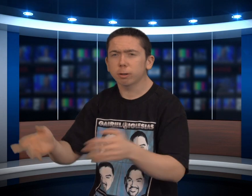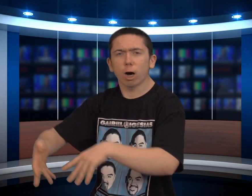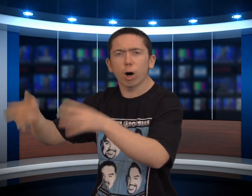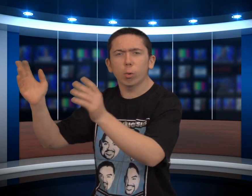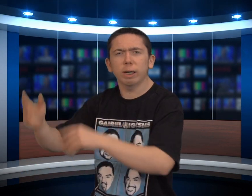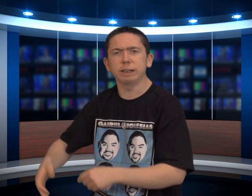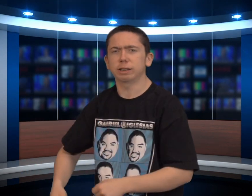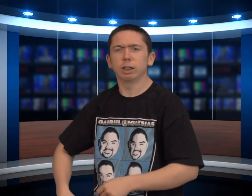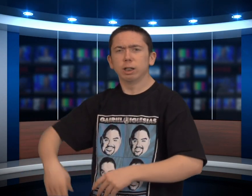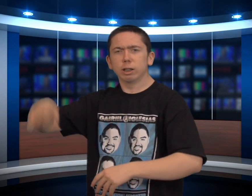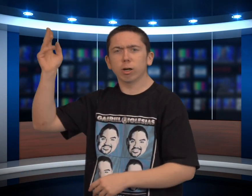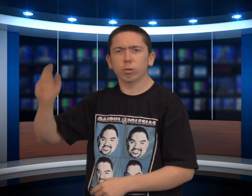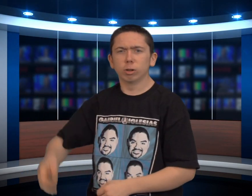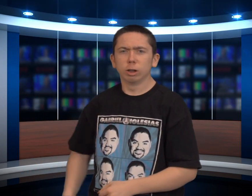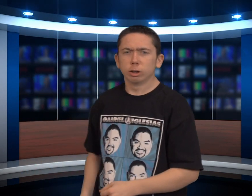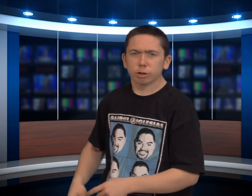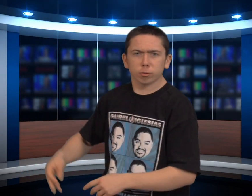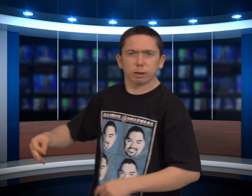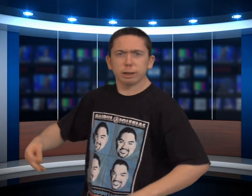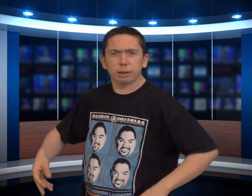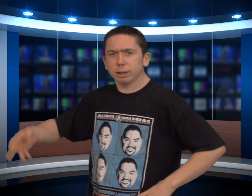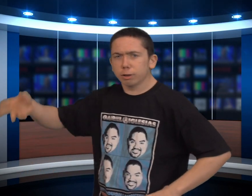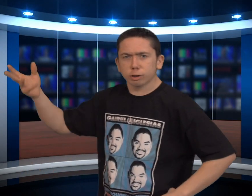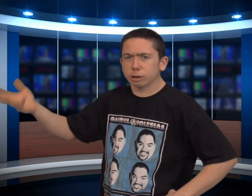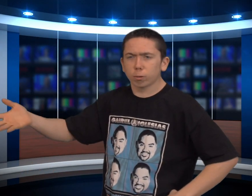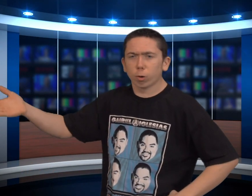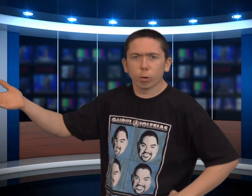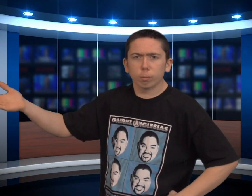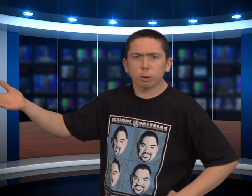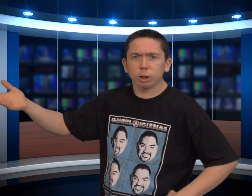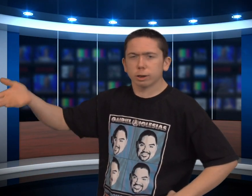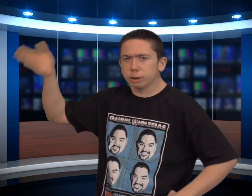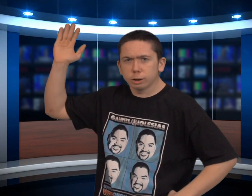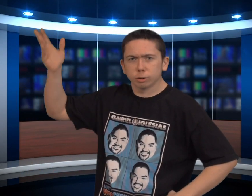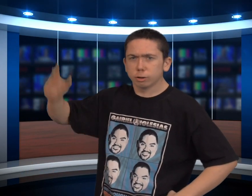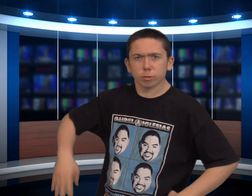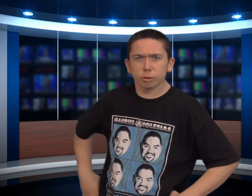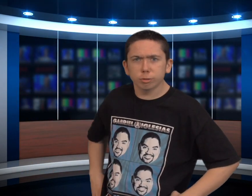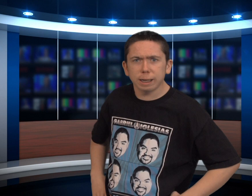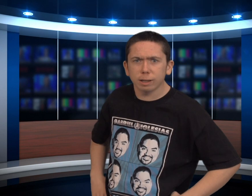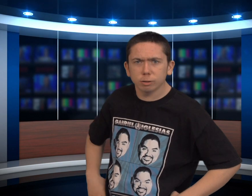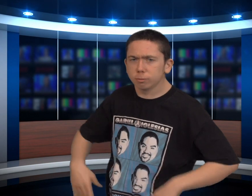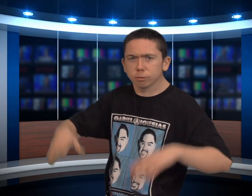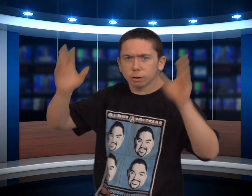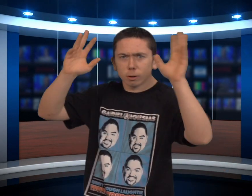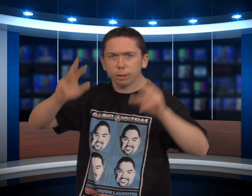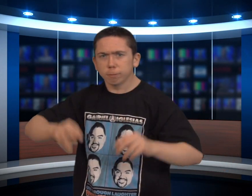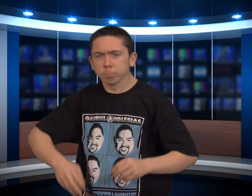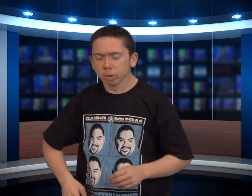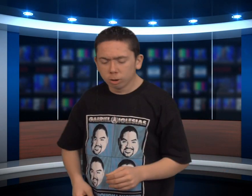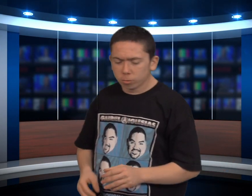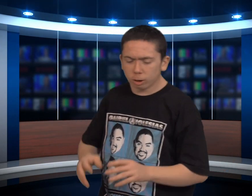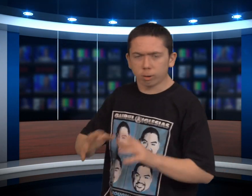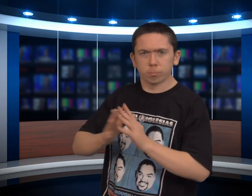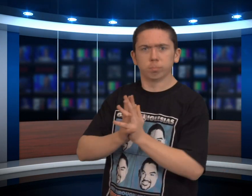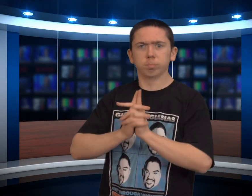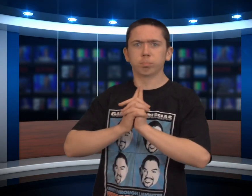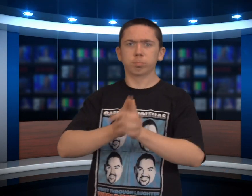the hallways. You know, don't think that you're just a roadblock. Don't do that. All right, well,